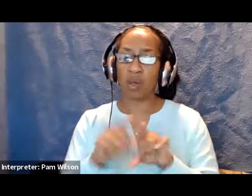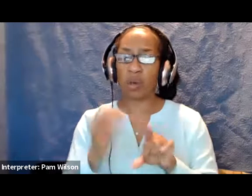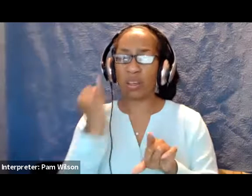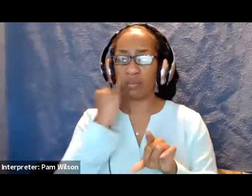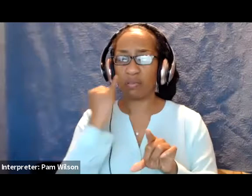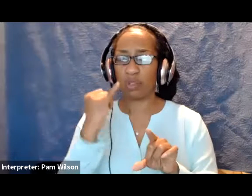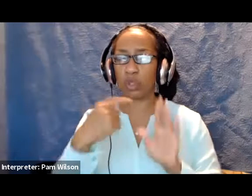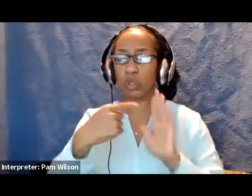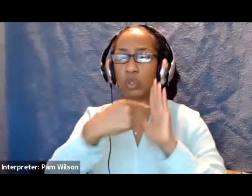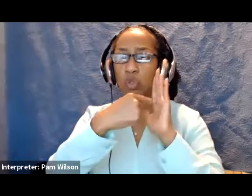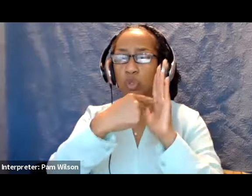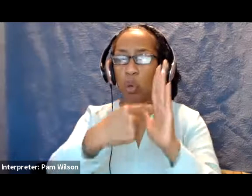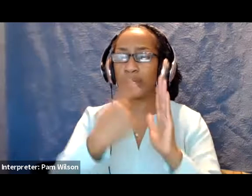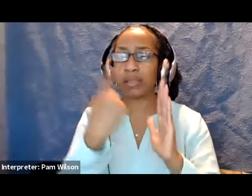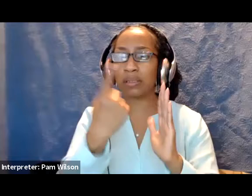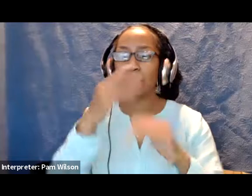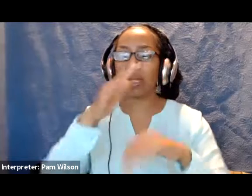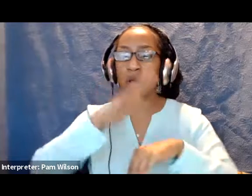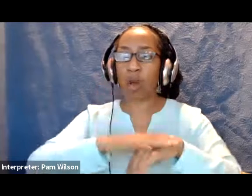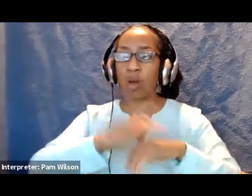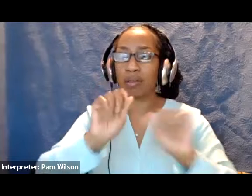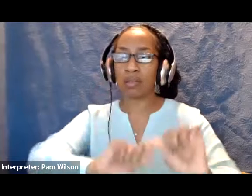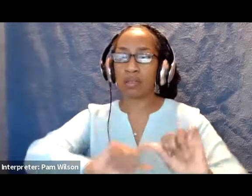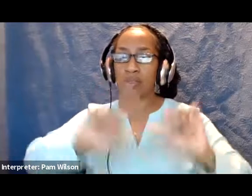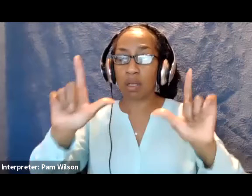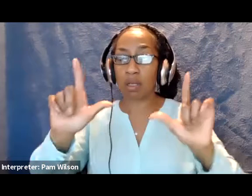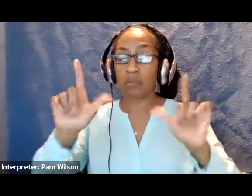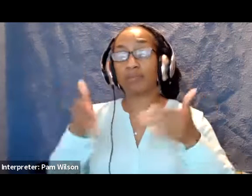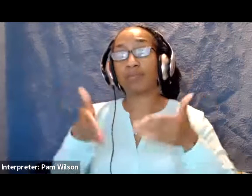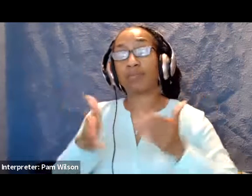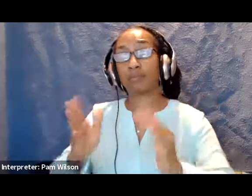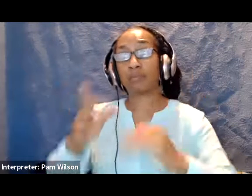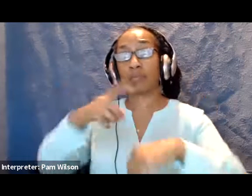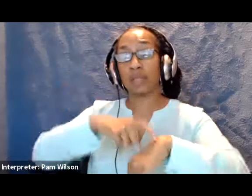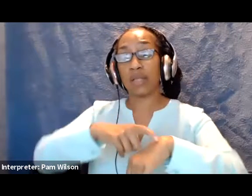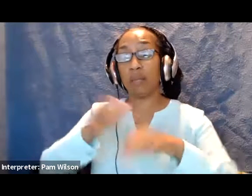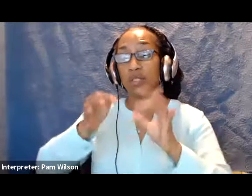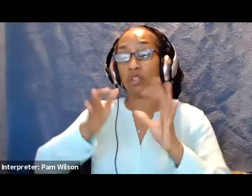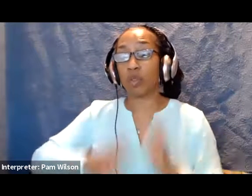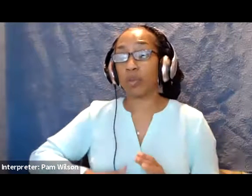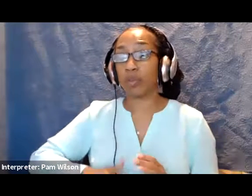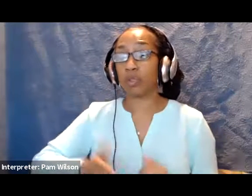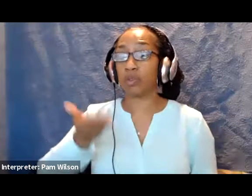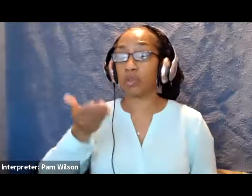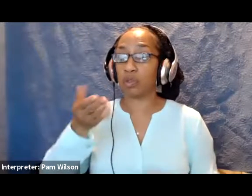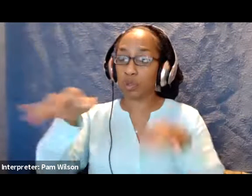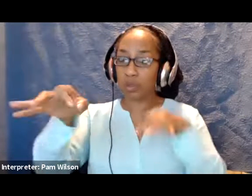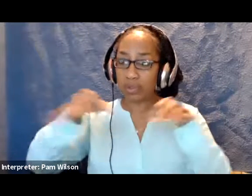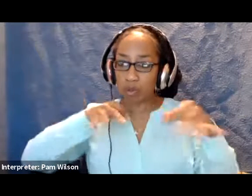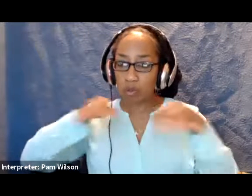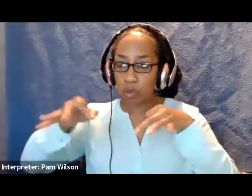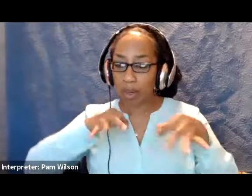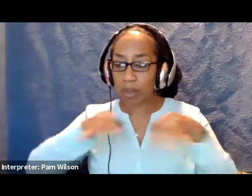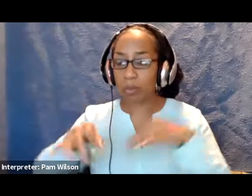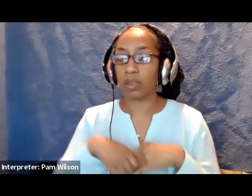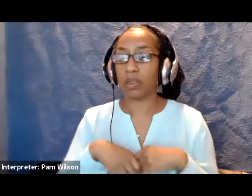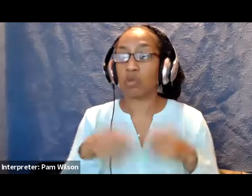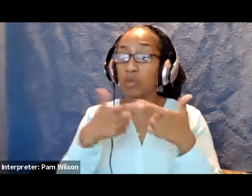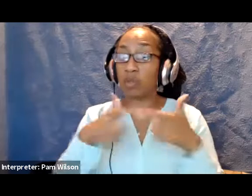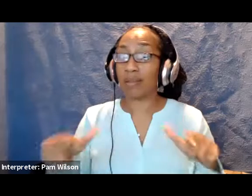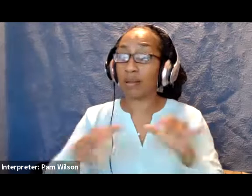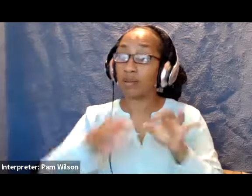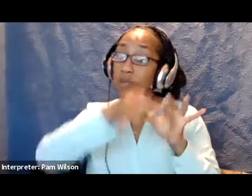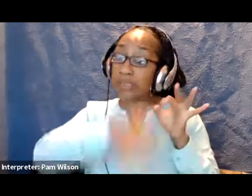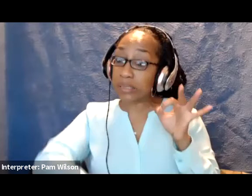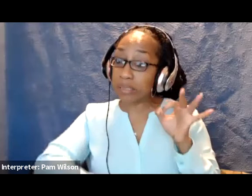slide, again, give some time for your interpreter to describe them. Keep language simple.